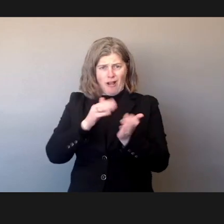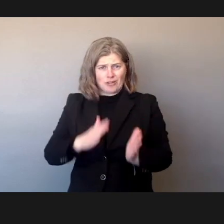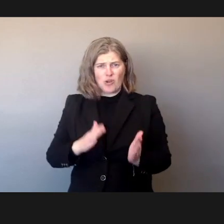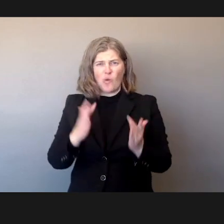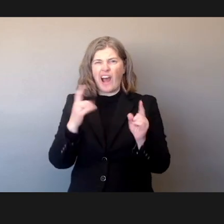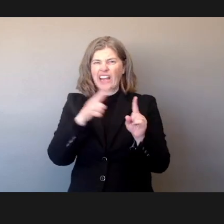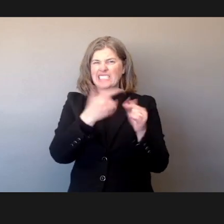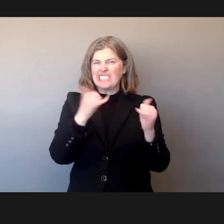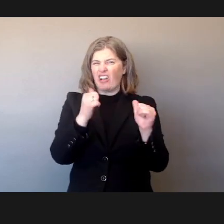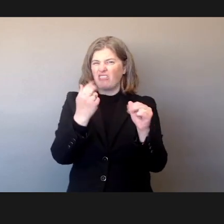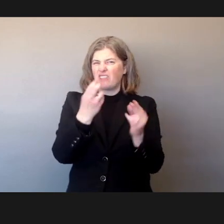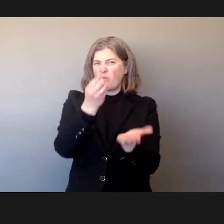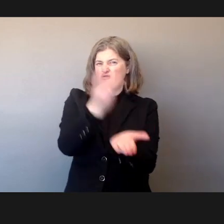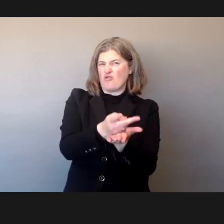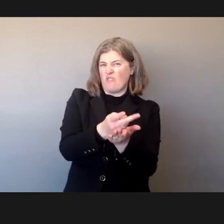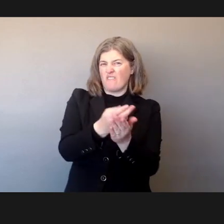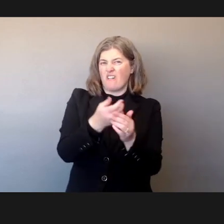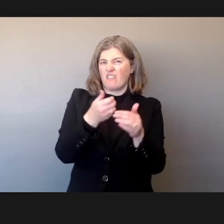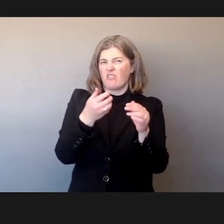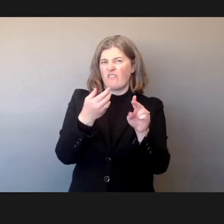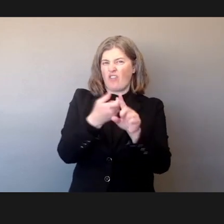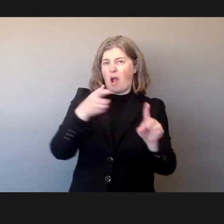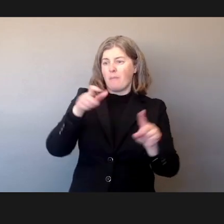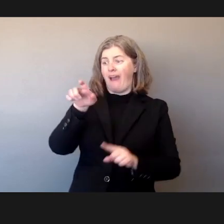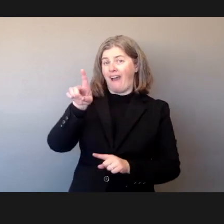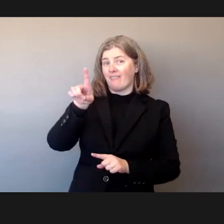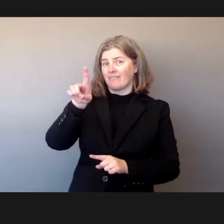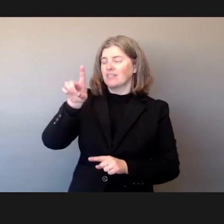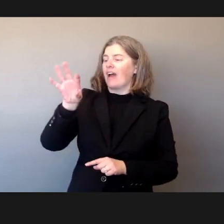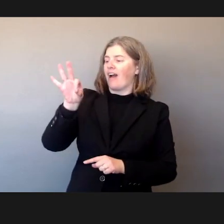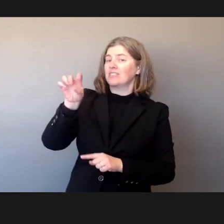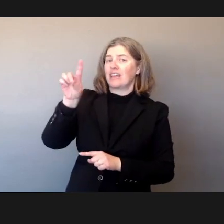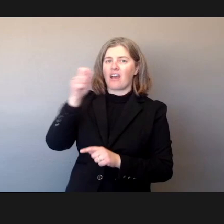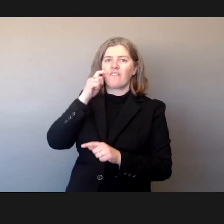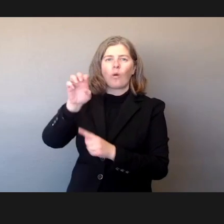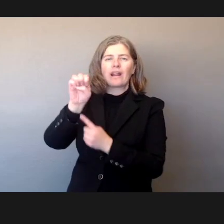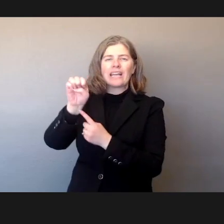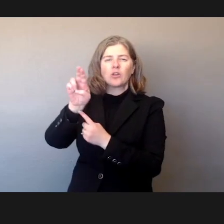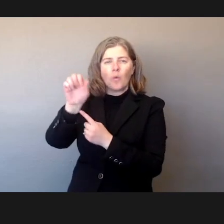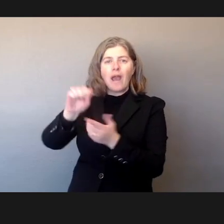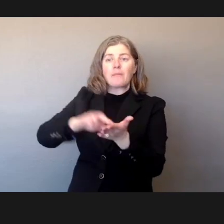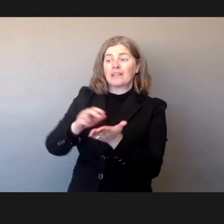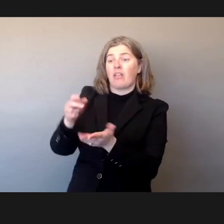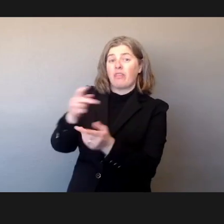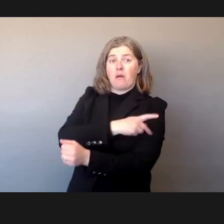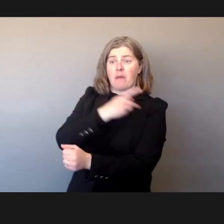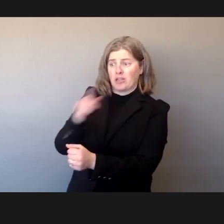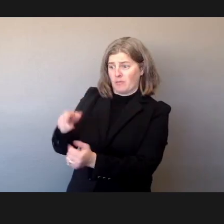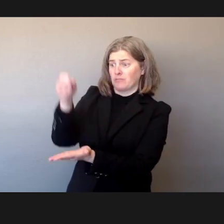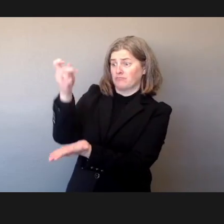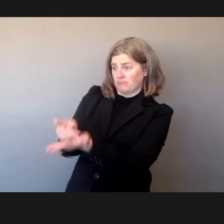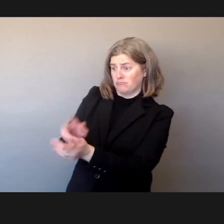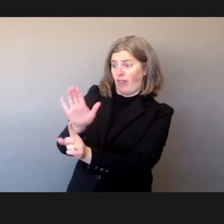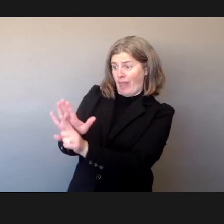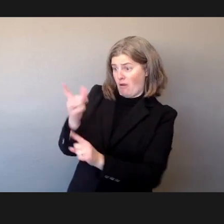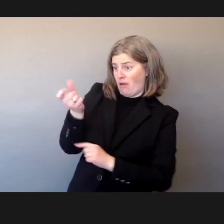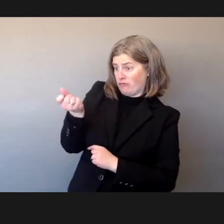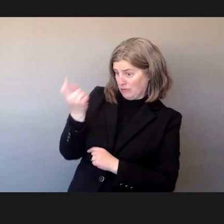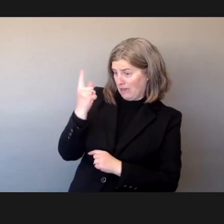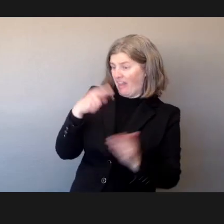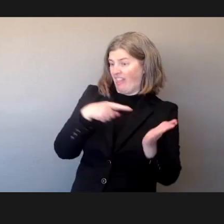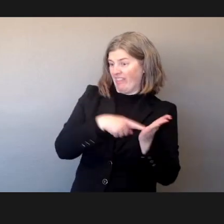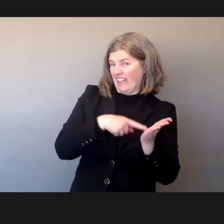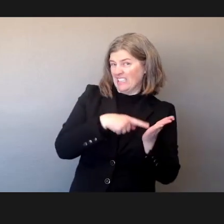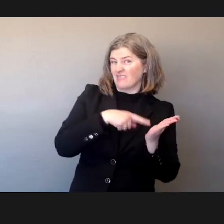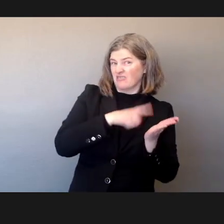under EUA. And so we have to have the patient authorized and their understanding that this is an